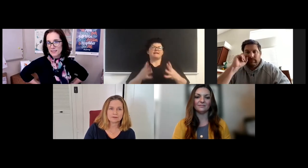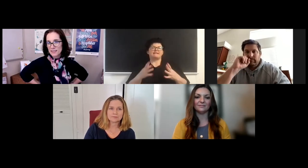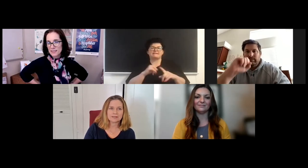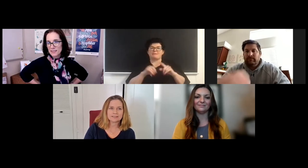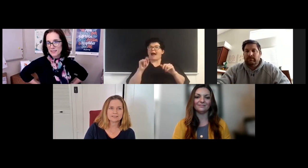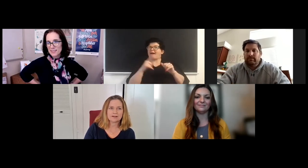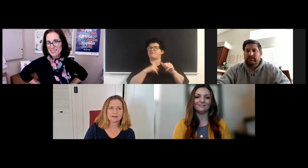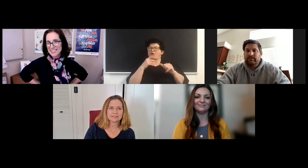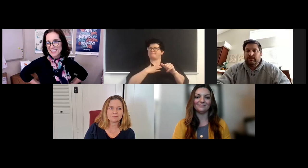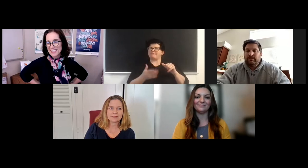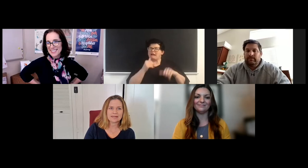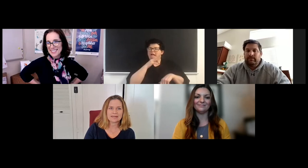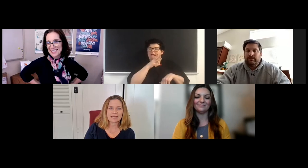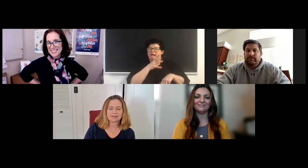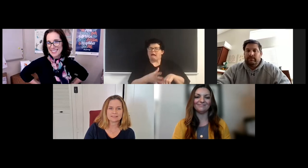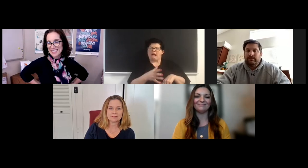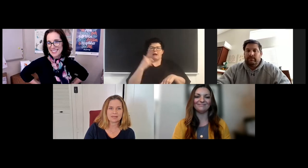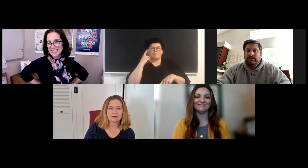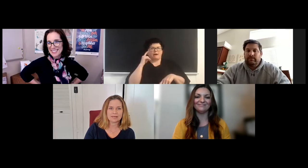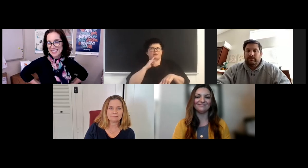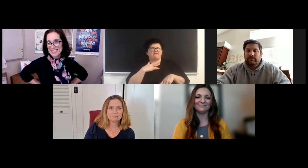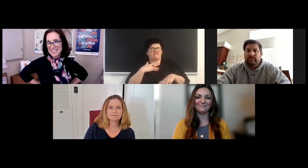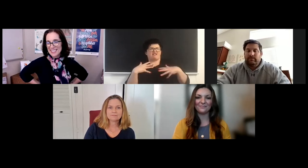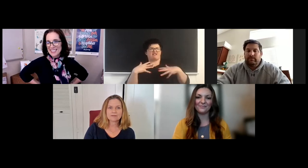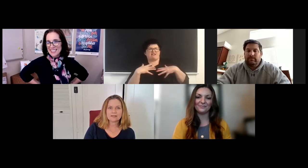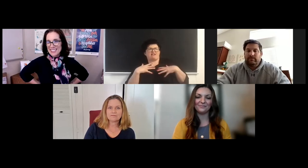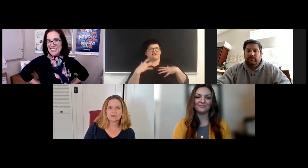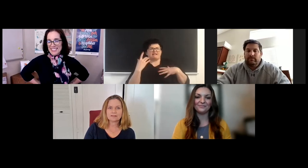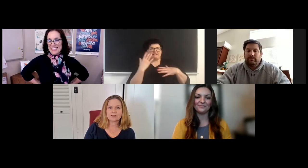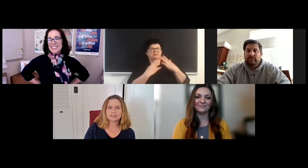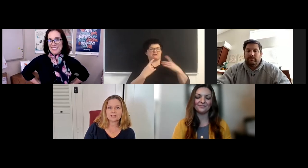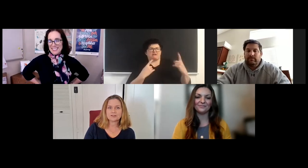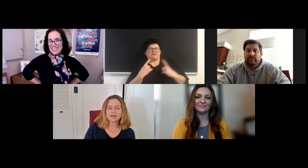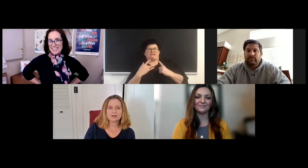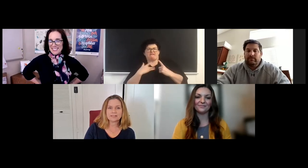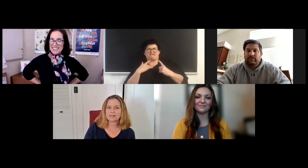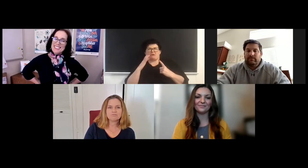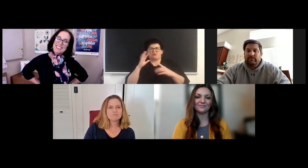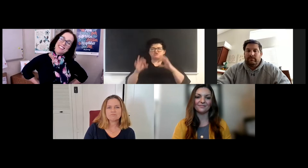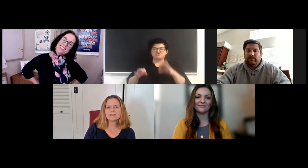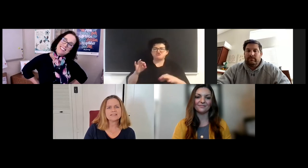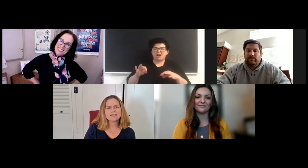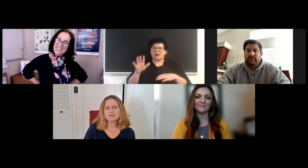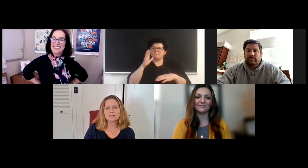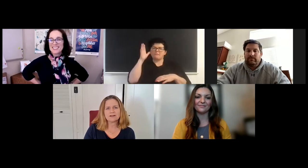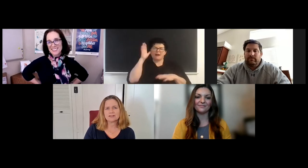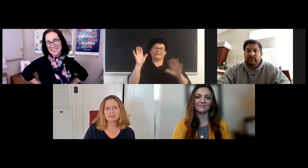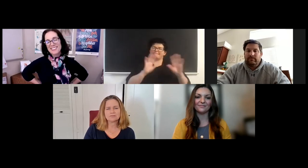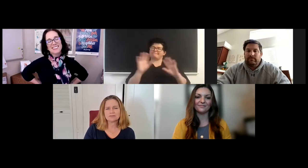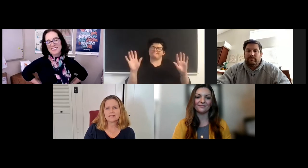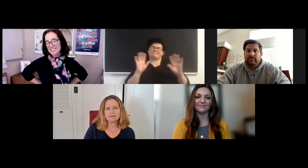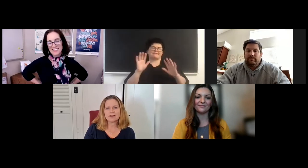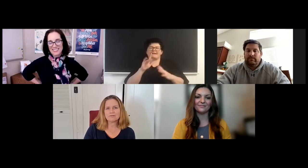at first because it's very intimidating having someone come in and you feel like they're going to judge your parenting. that's not what they're there to